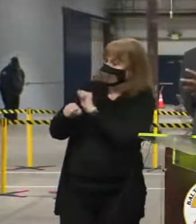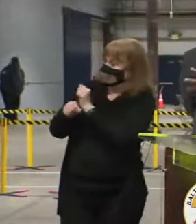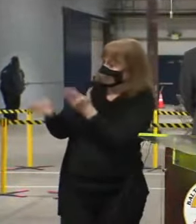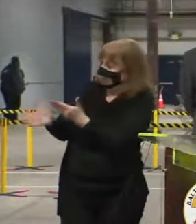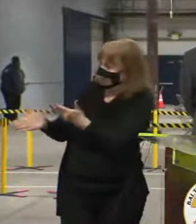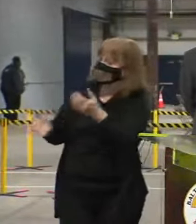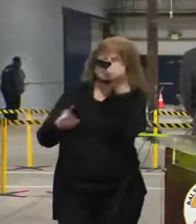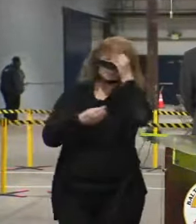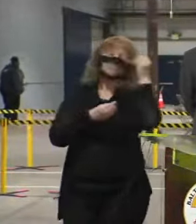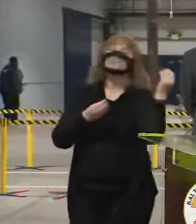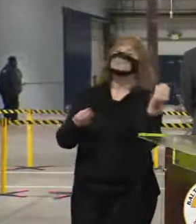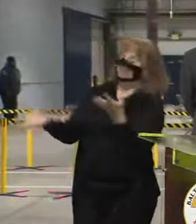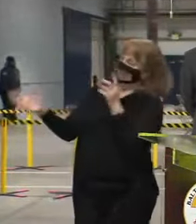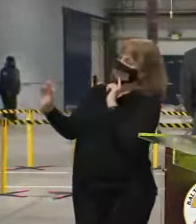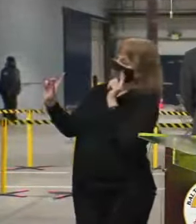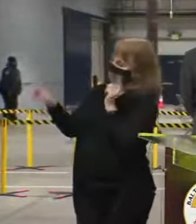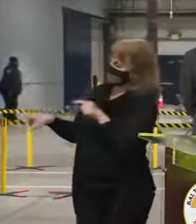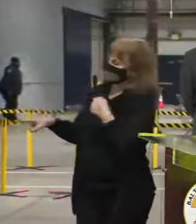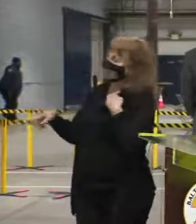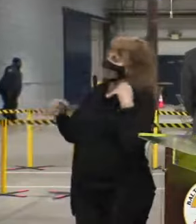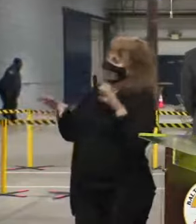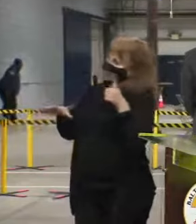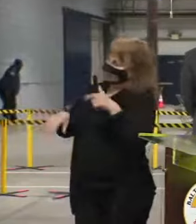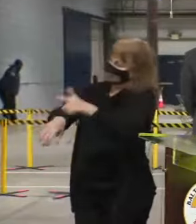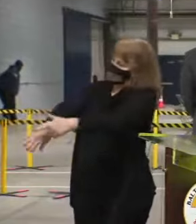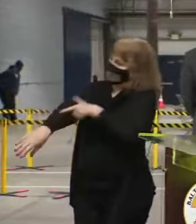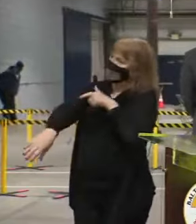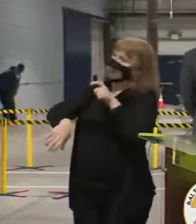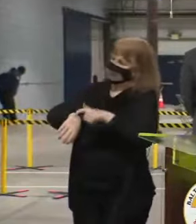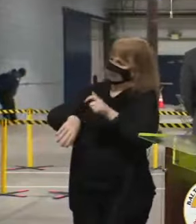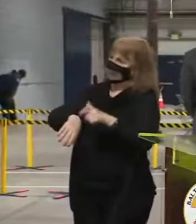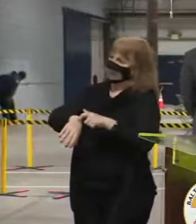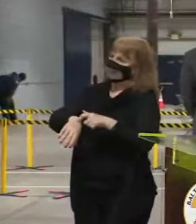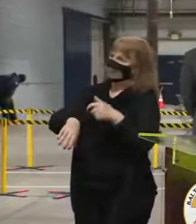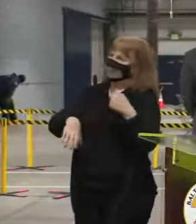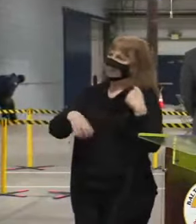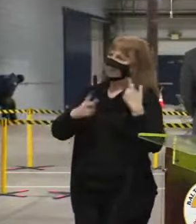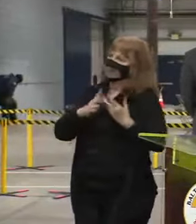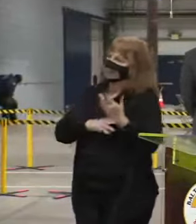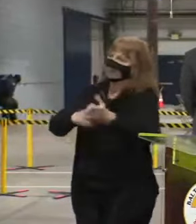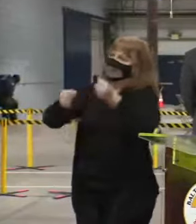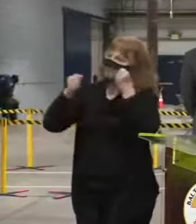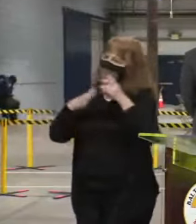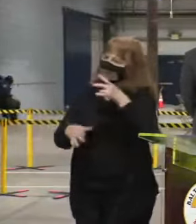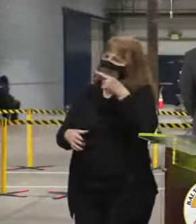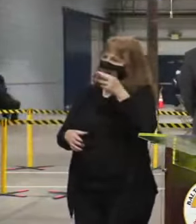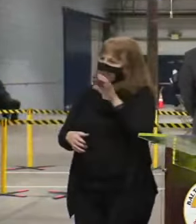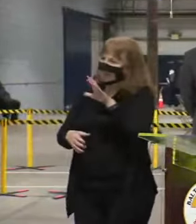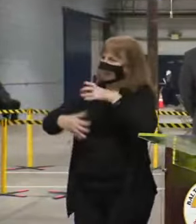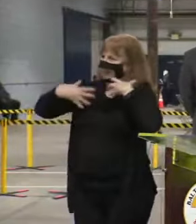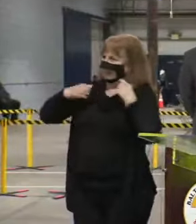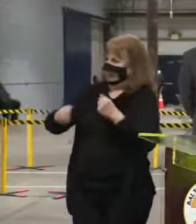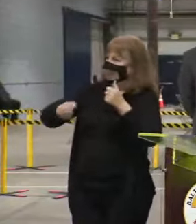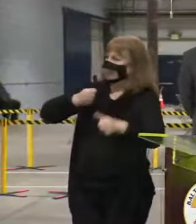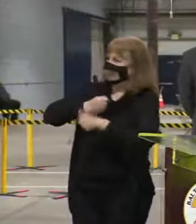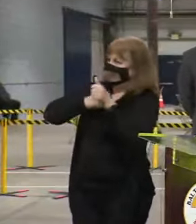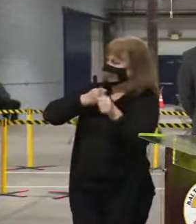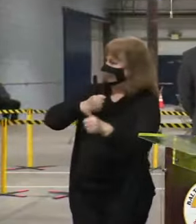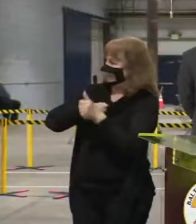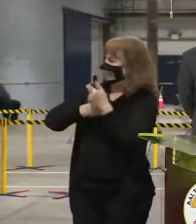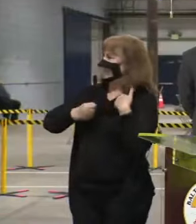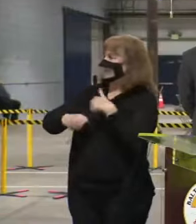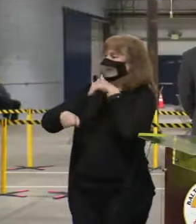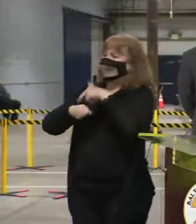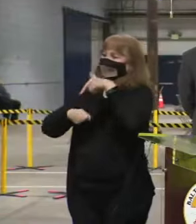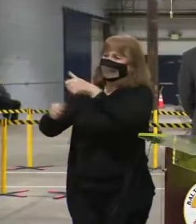I will say this to you. I've been doing this a long time, and I've been through many public health threats. And we're in